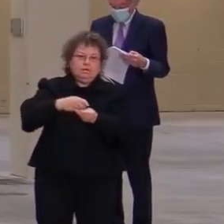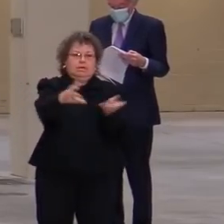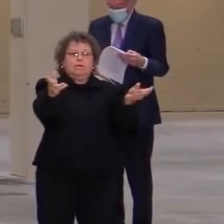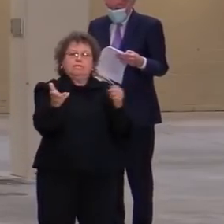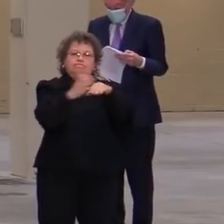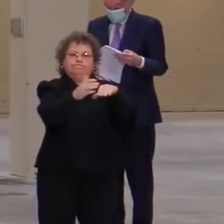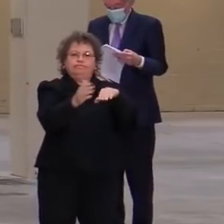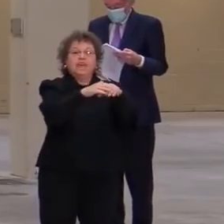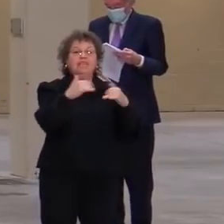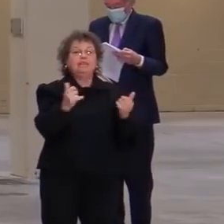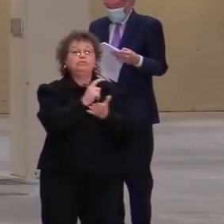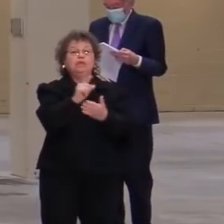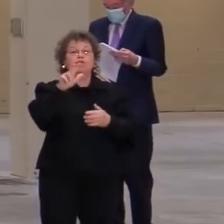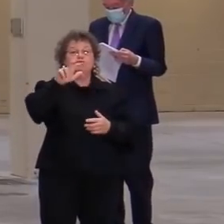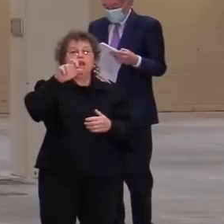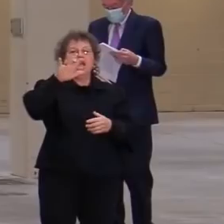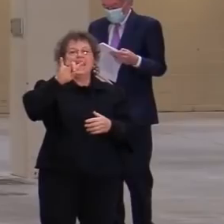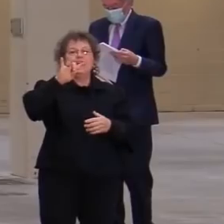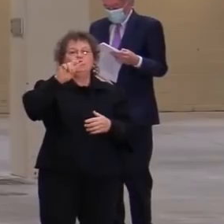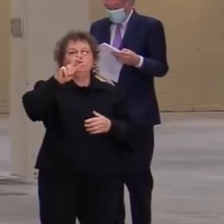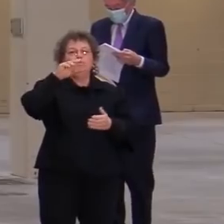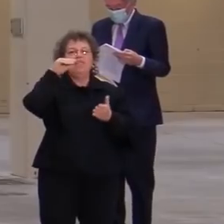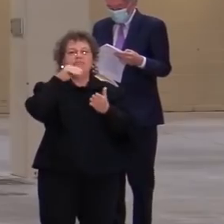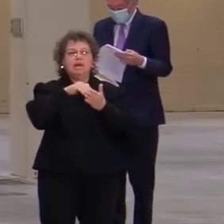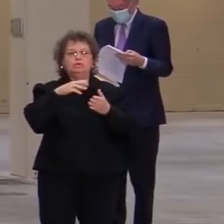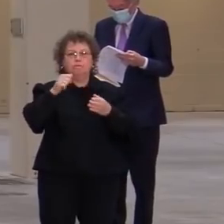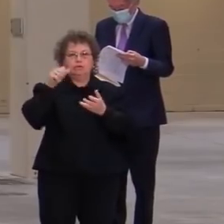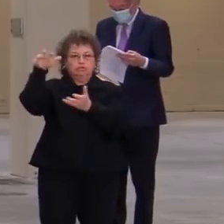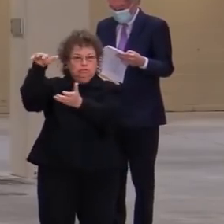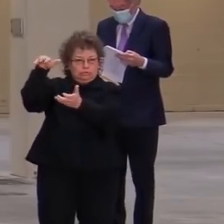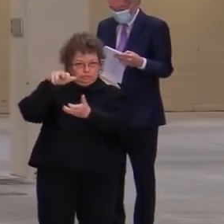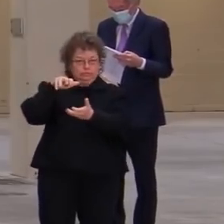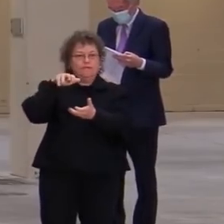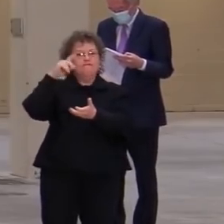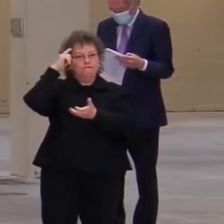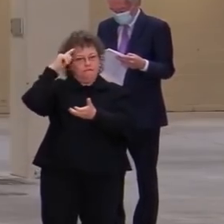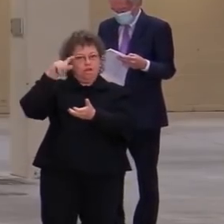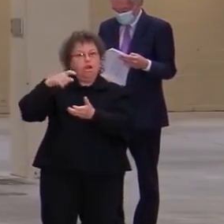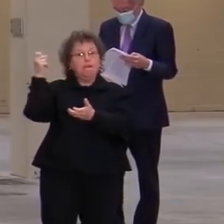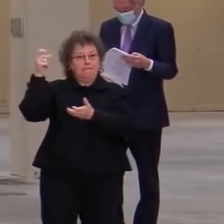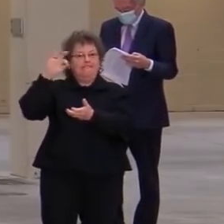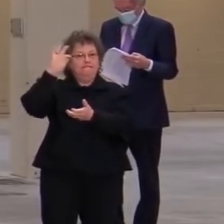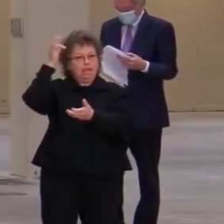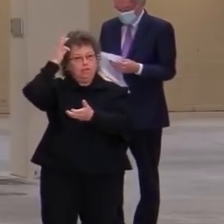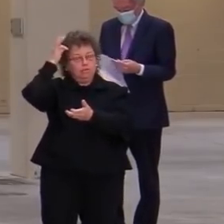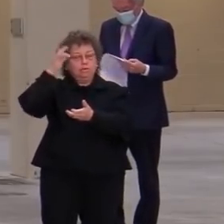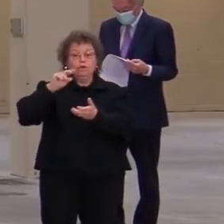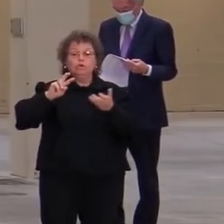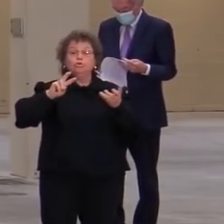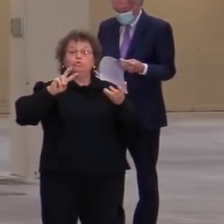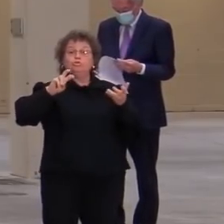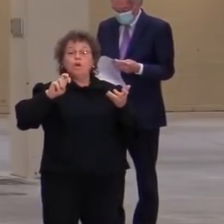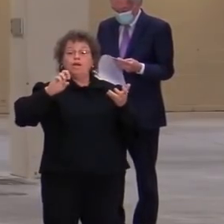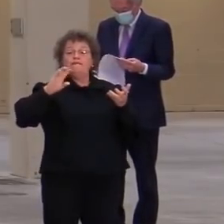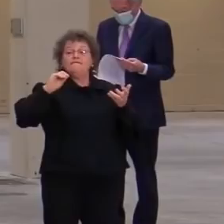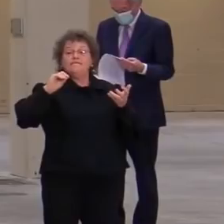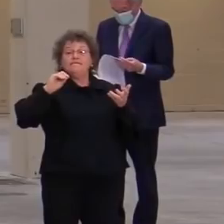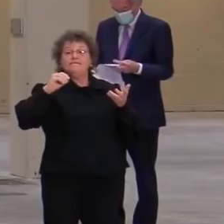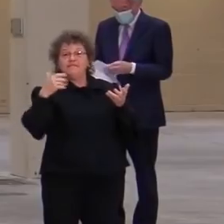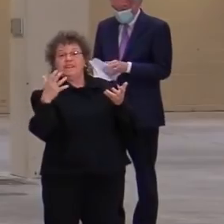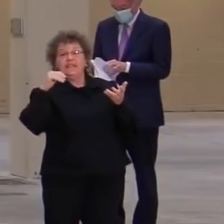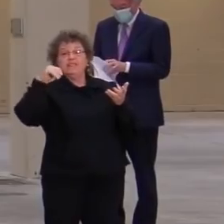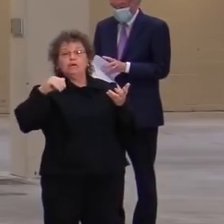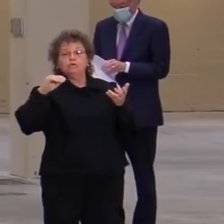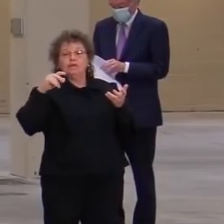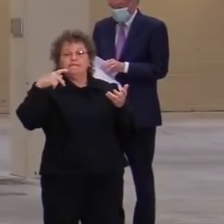Commonwealth received 382,000 total doses from the federal government. That included about 215,000 doses